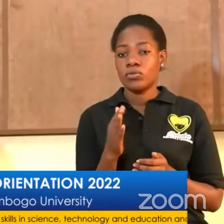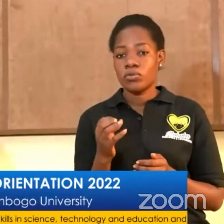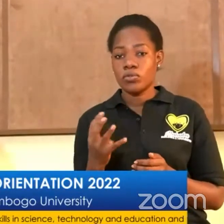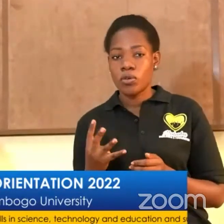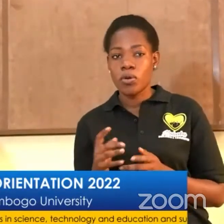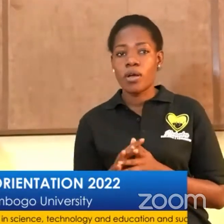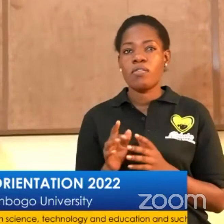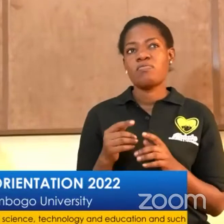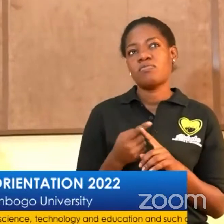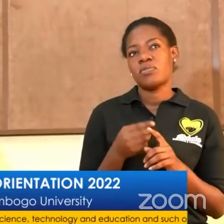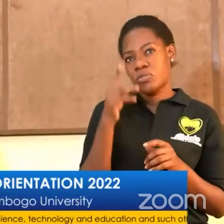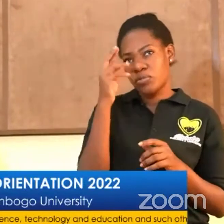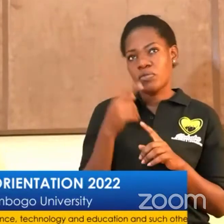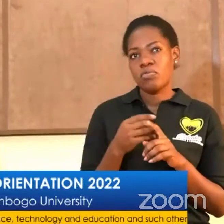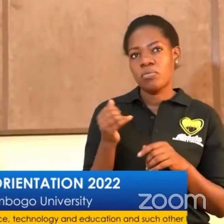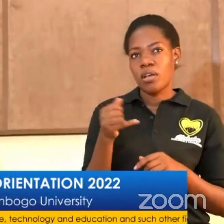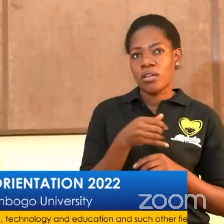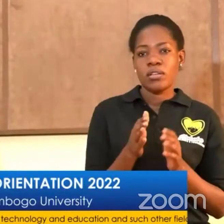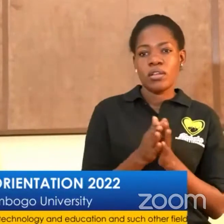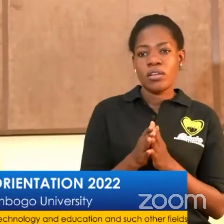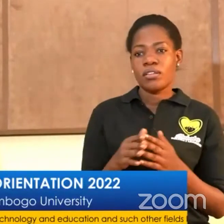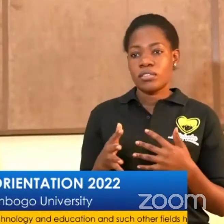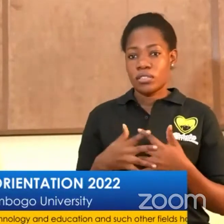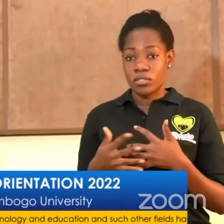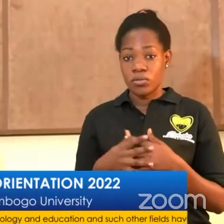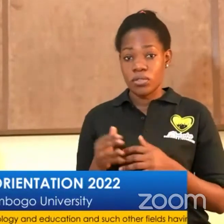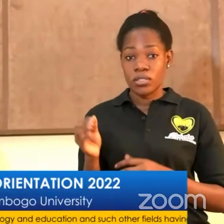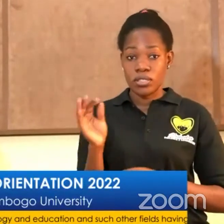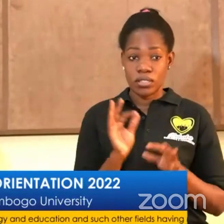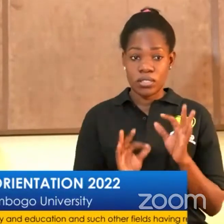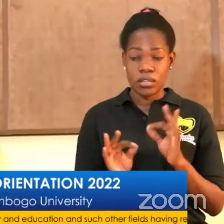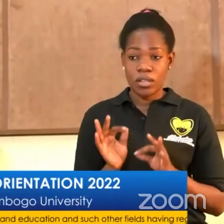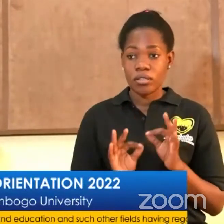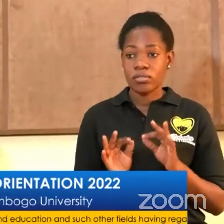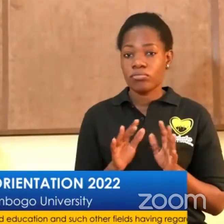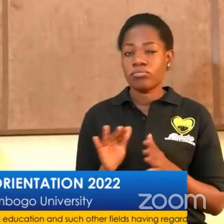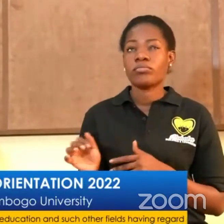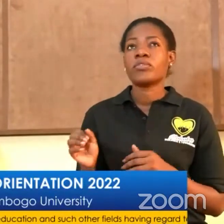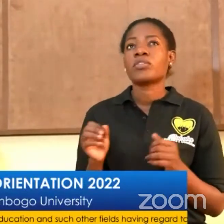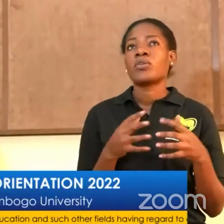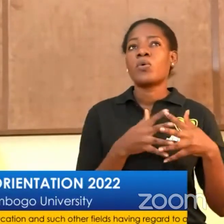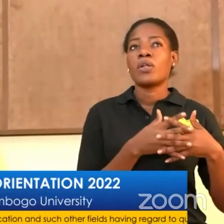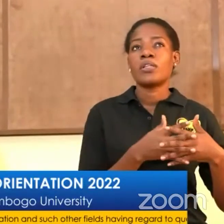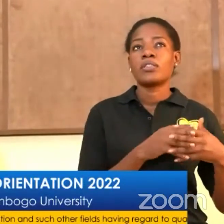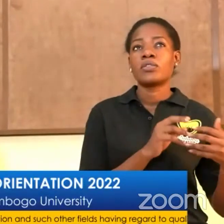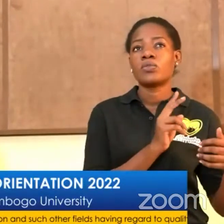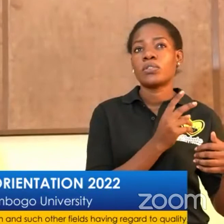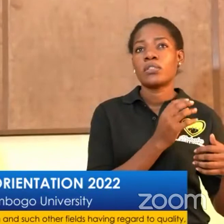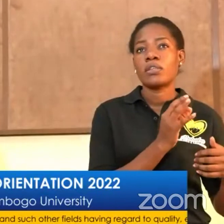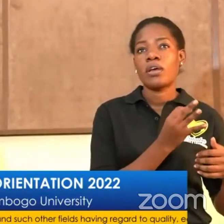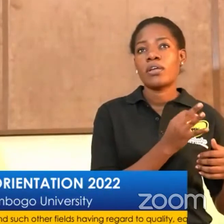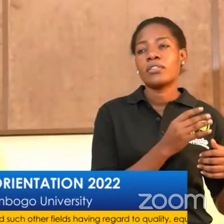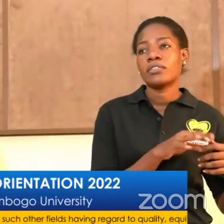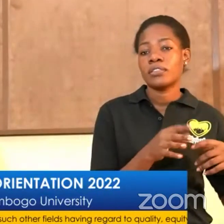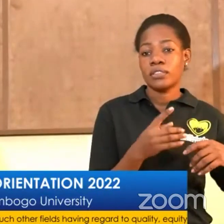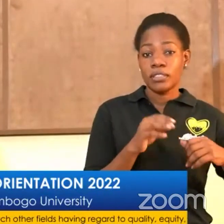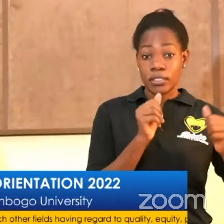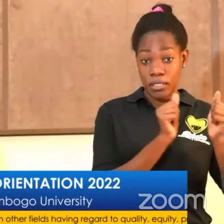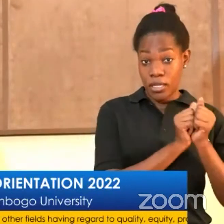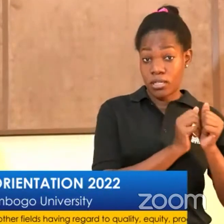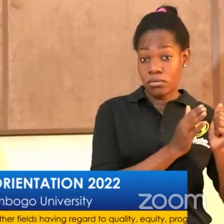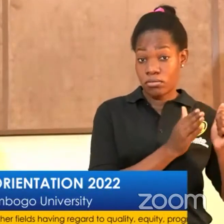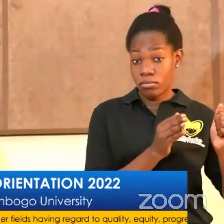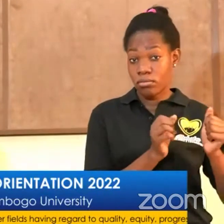Design. On Wednesday, 23rd, from 10 to 12, it will be Faculty